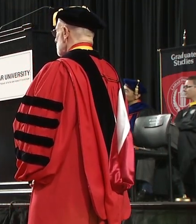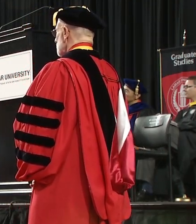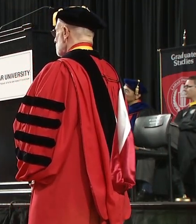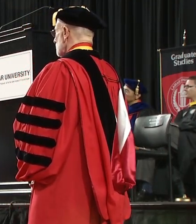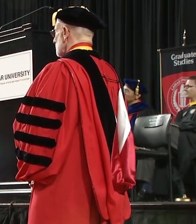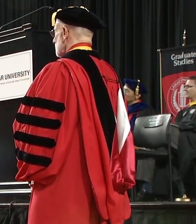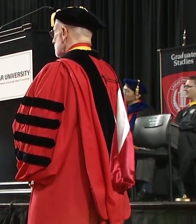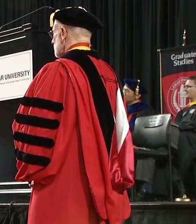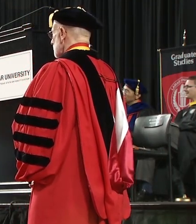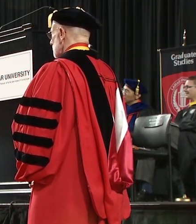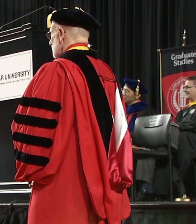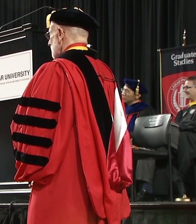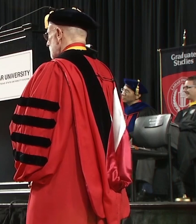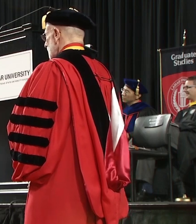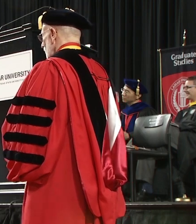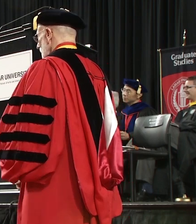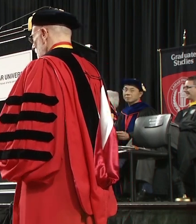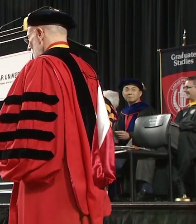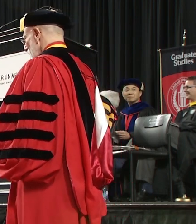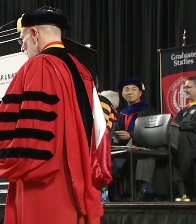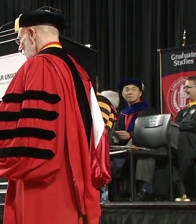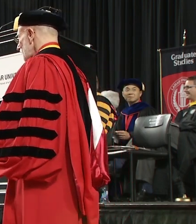Green.